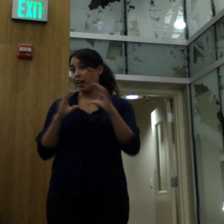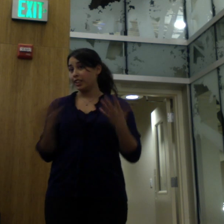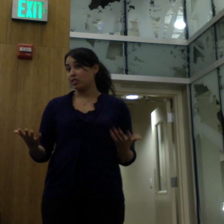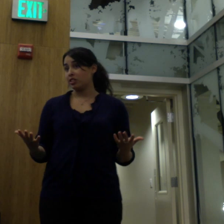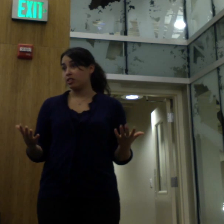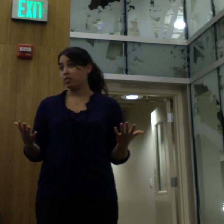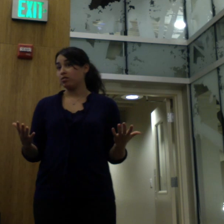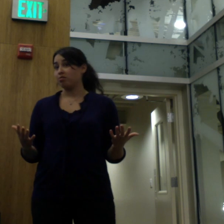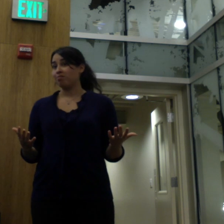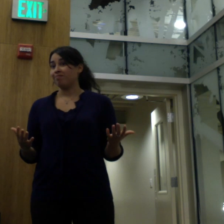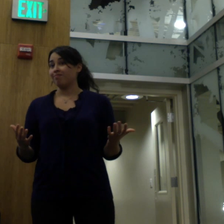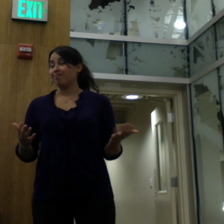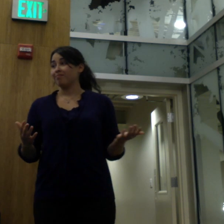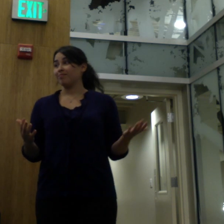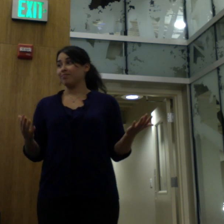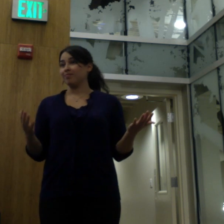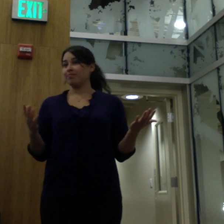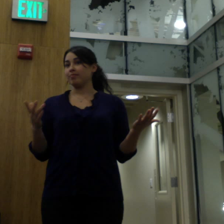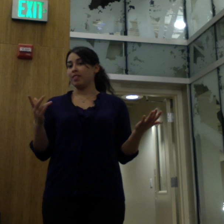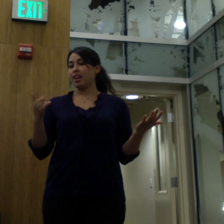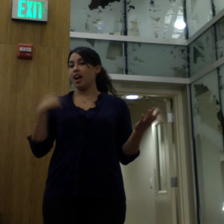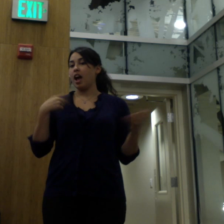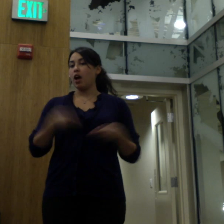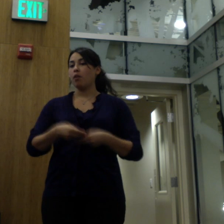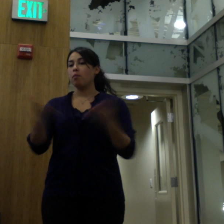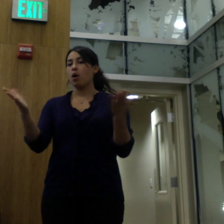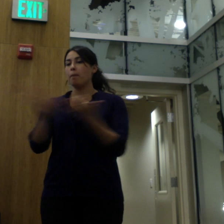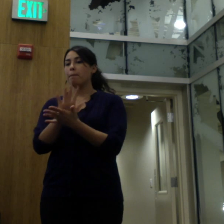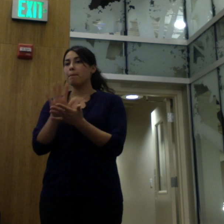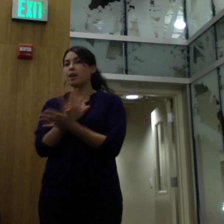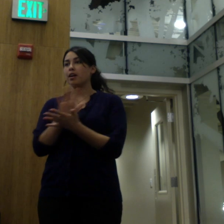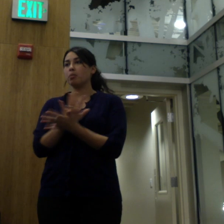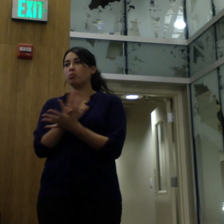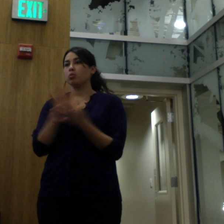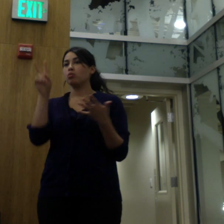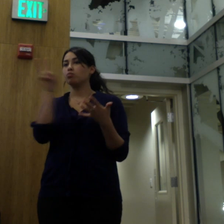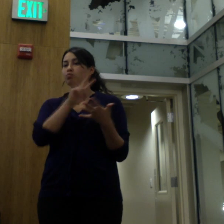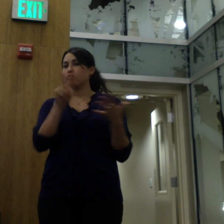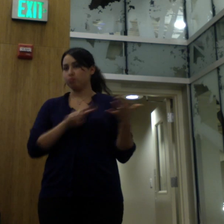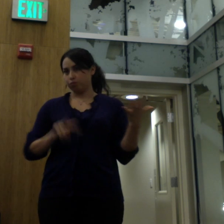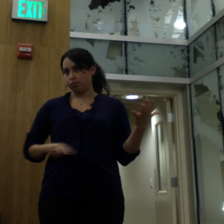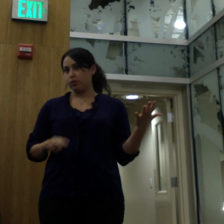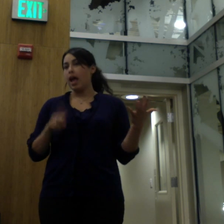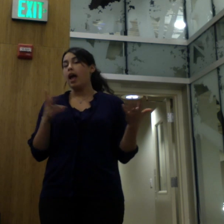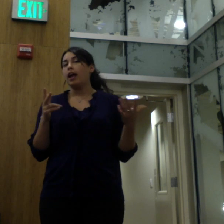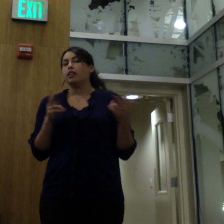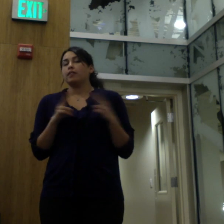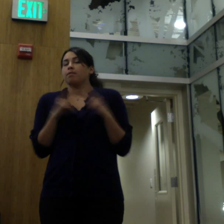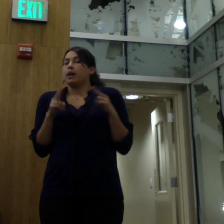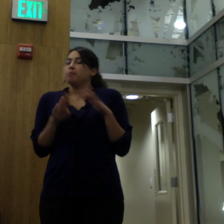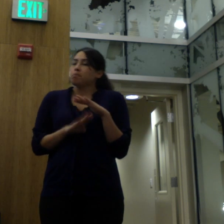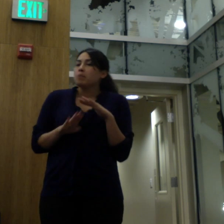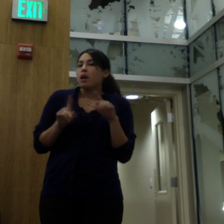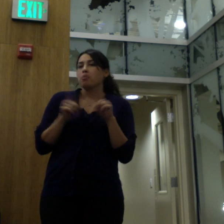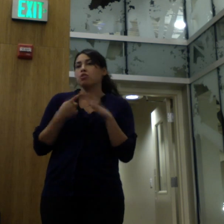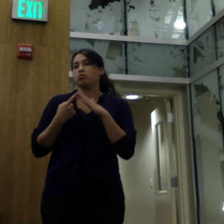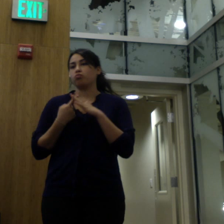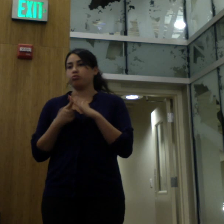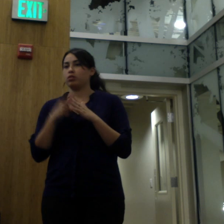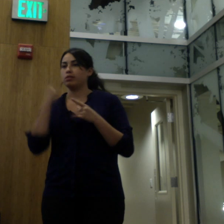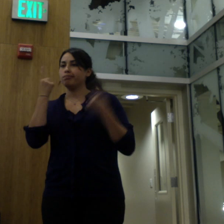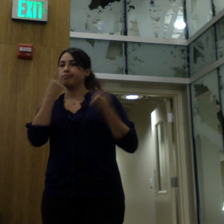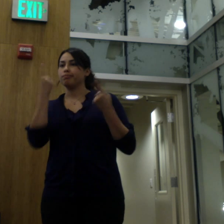Look through the handout. It's a very basic handout, but it does start to get you to think about something else that you may